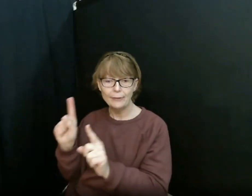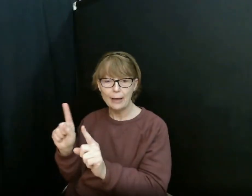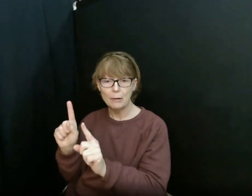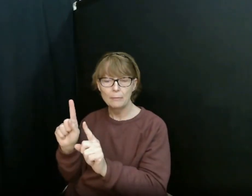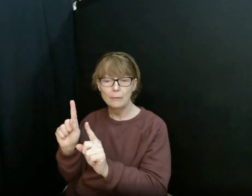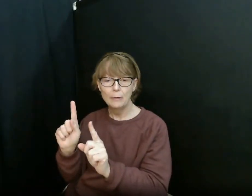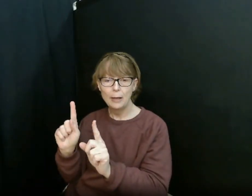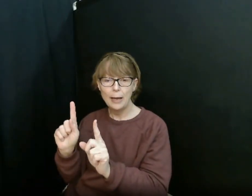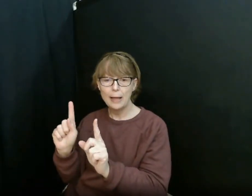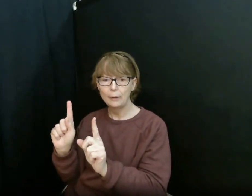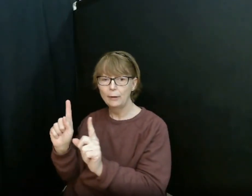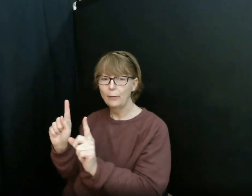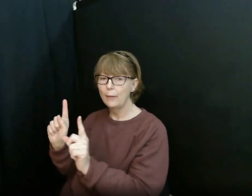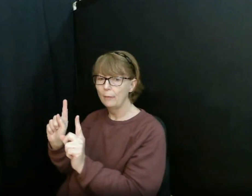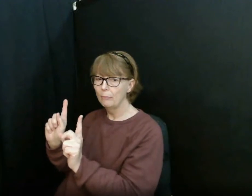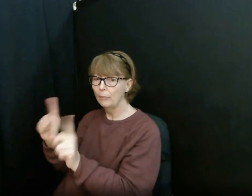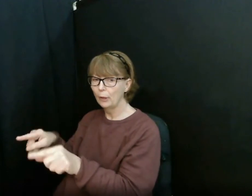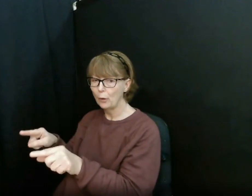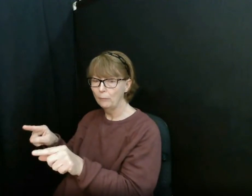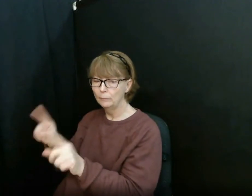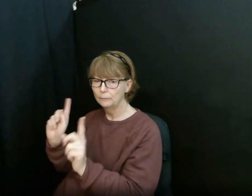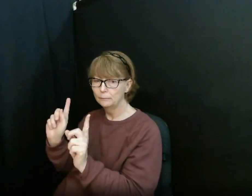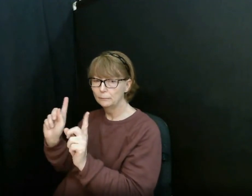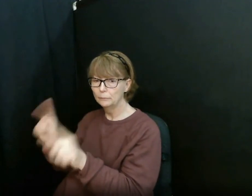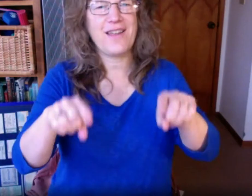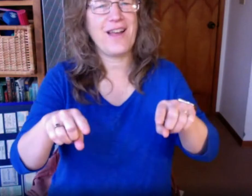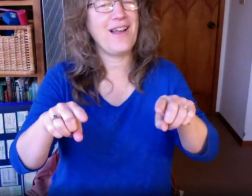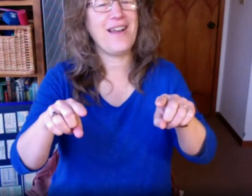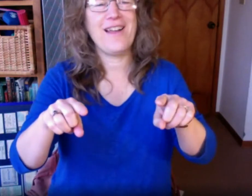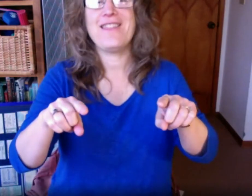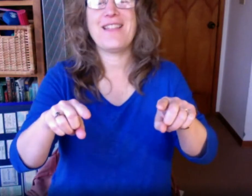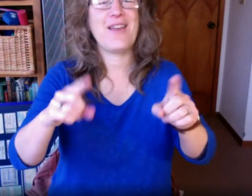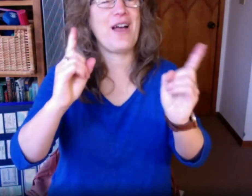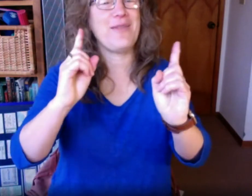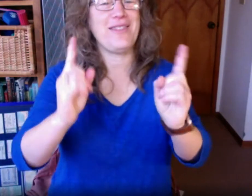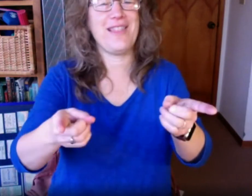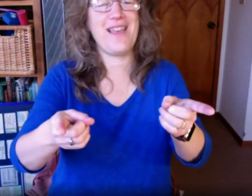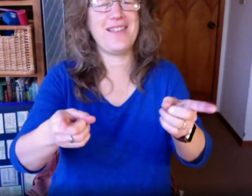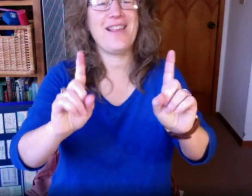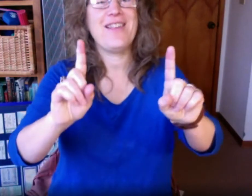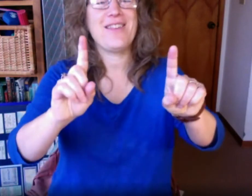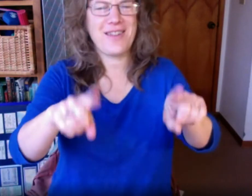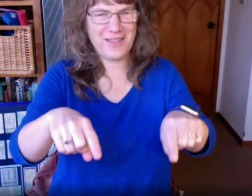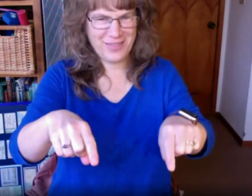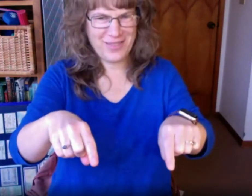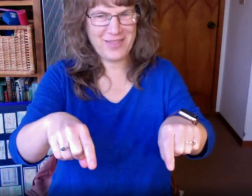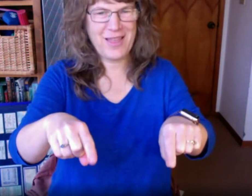out. And then they go. Okay. That's helpful. I've been doing this. So okay. That makes